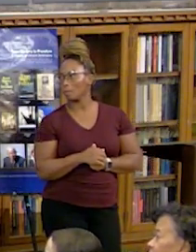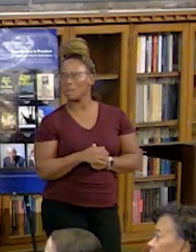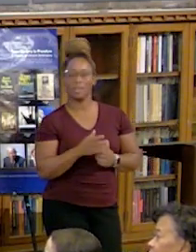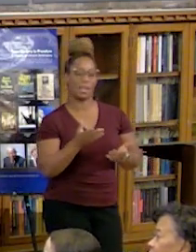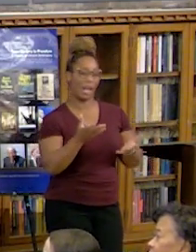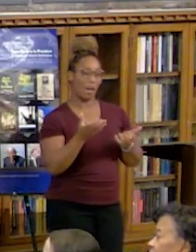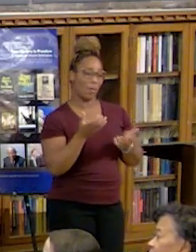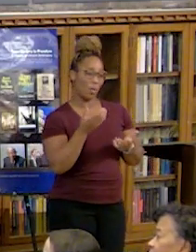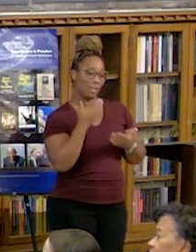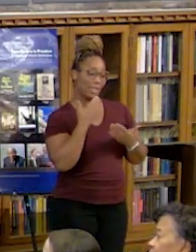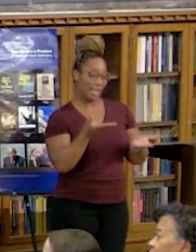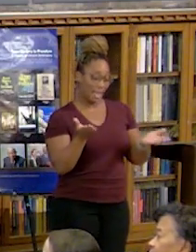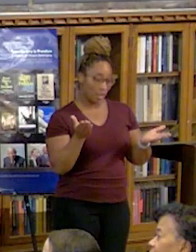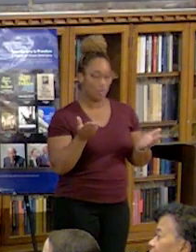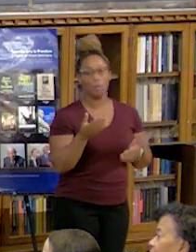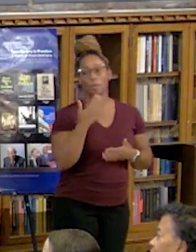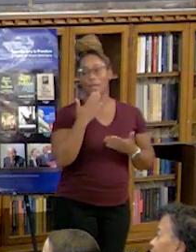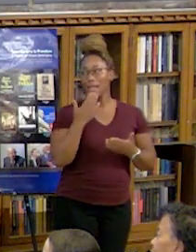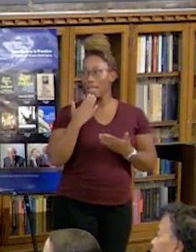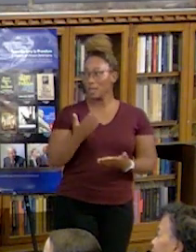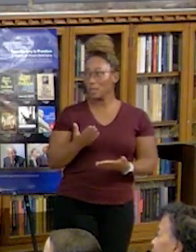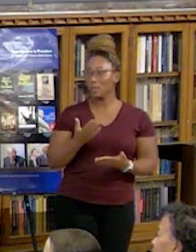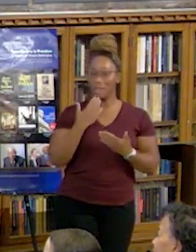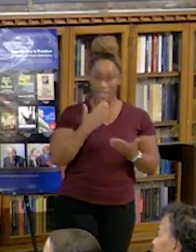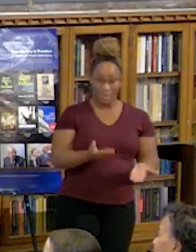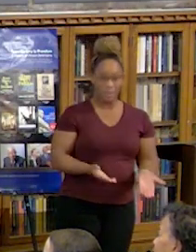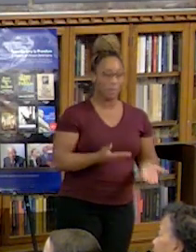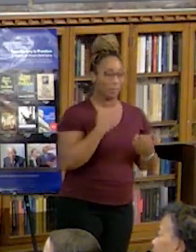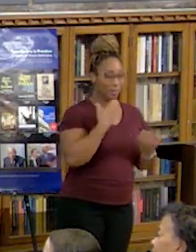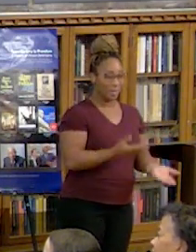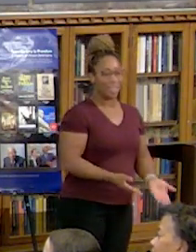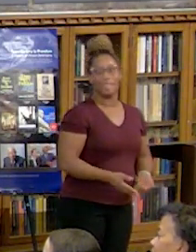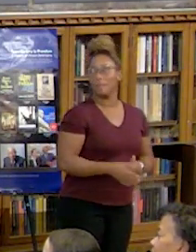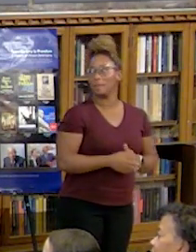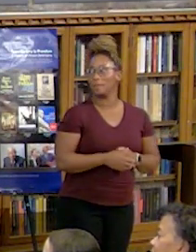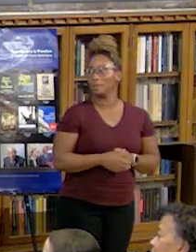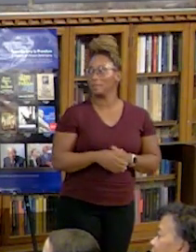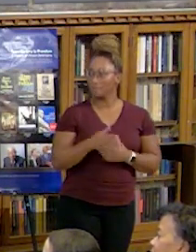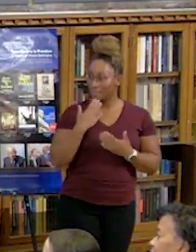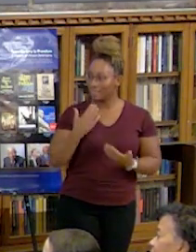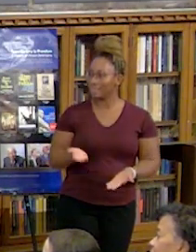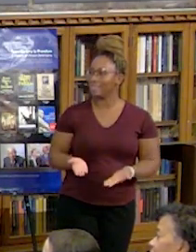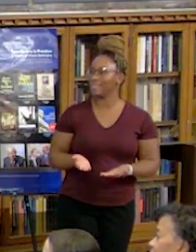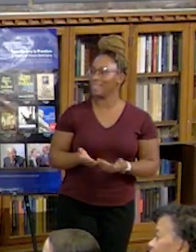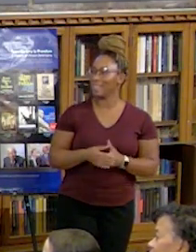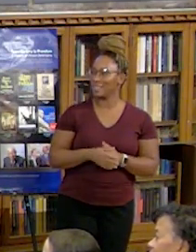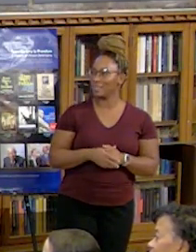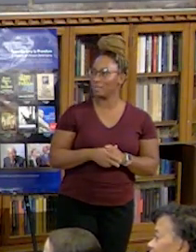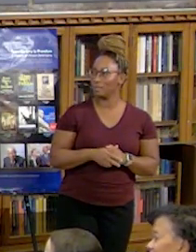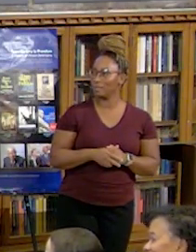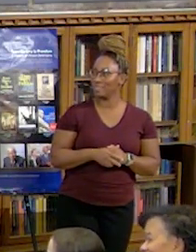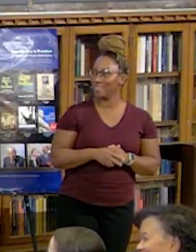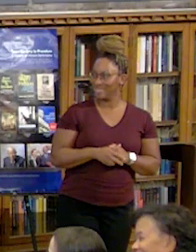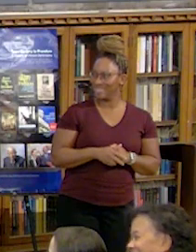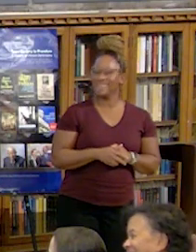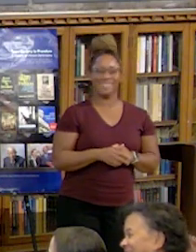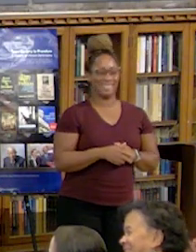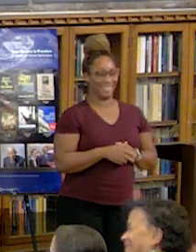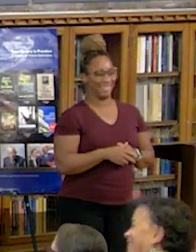I want to thank you I want to thank you thank you thank you thank you thank